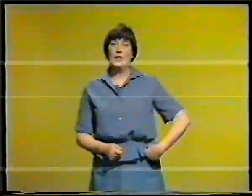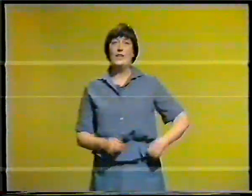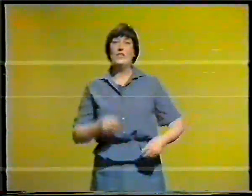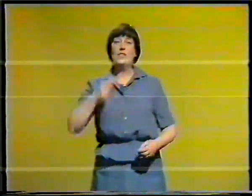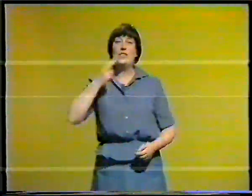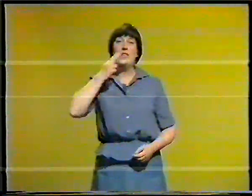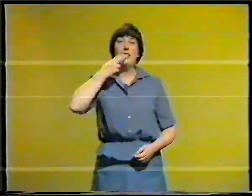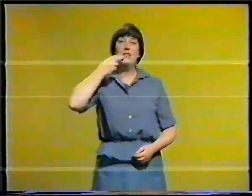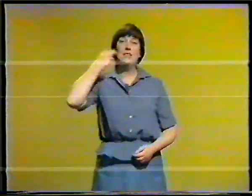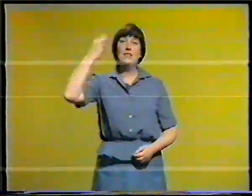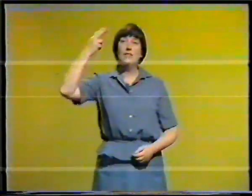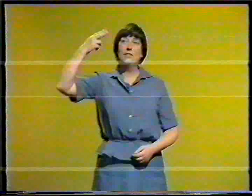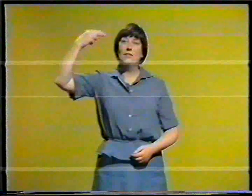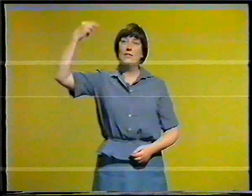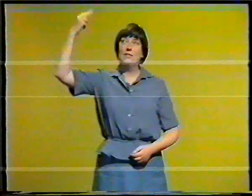To sing,